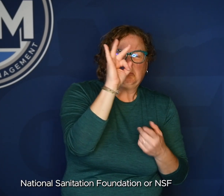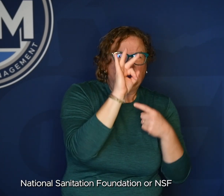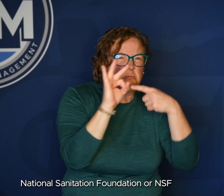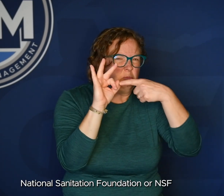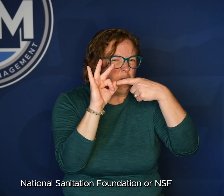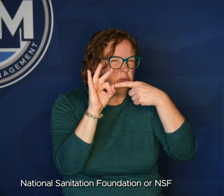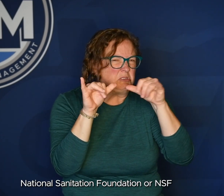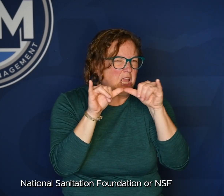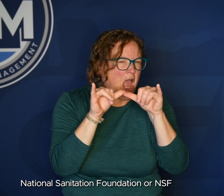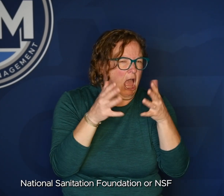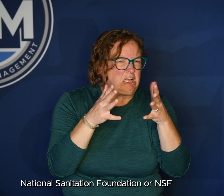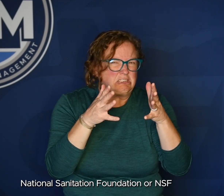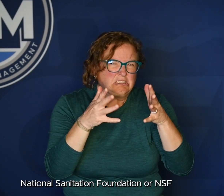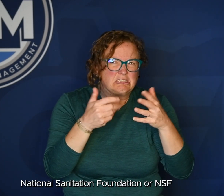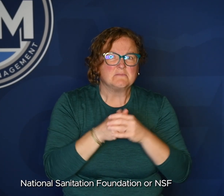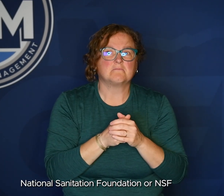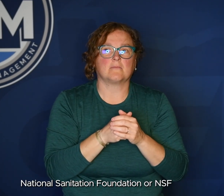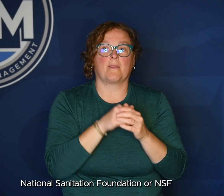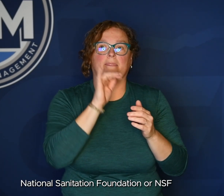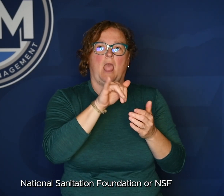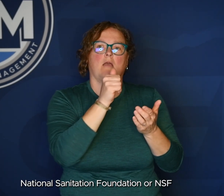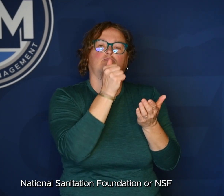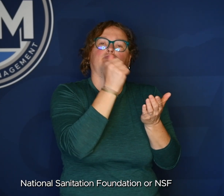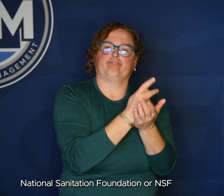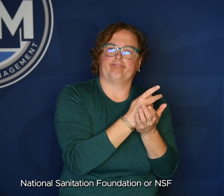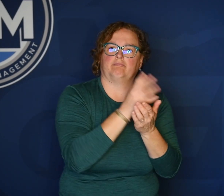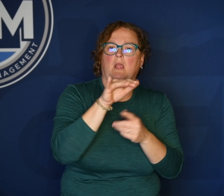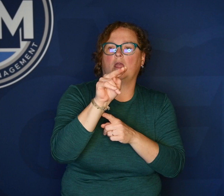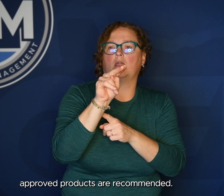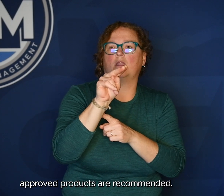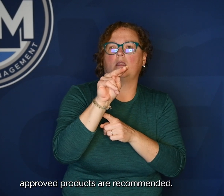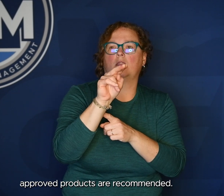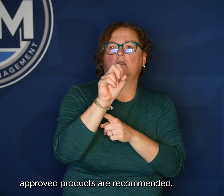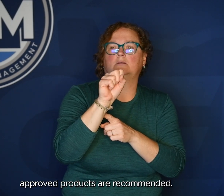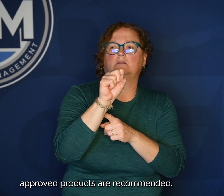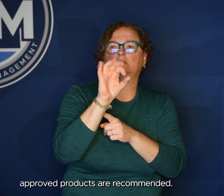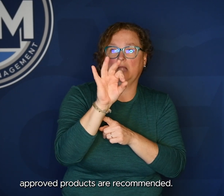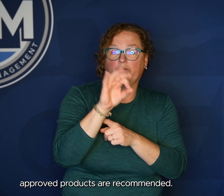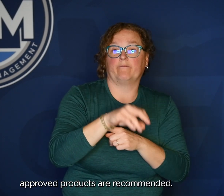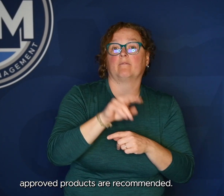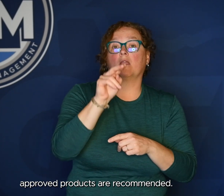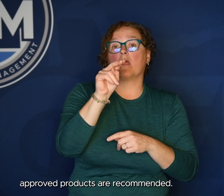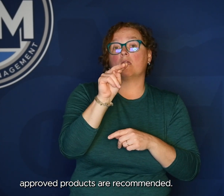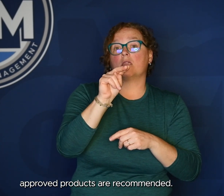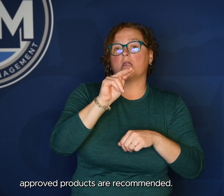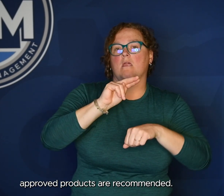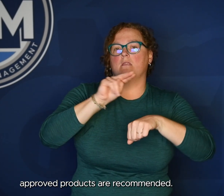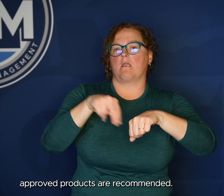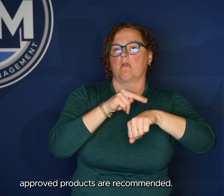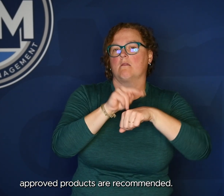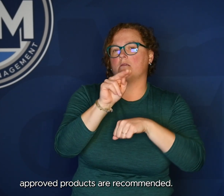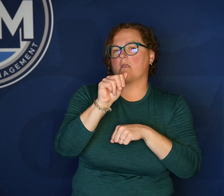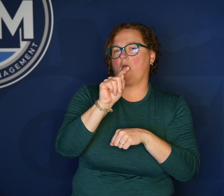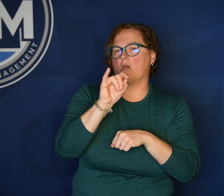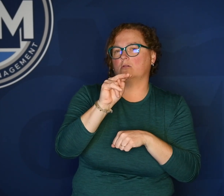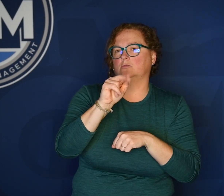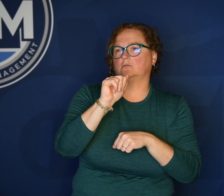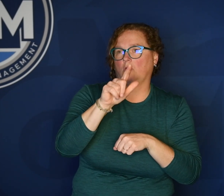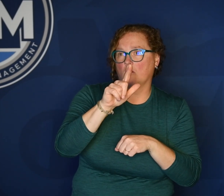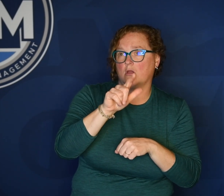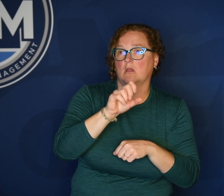National Sanitation Foundation, or NSF, approved products are recommended.